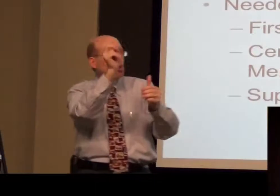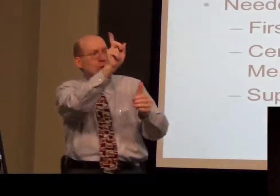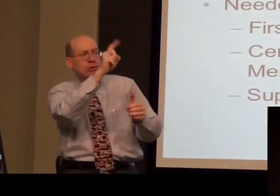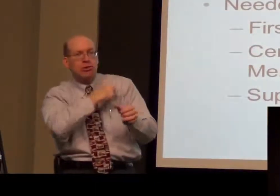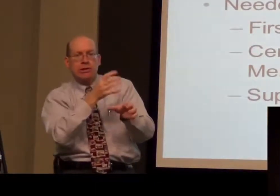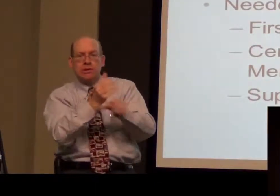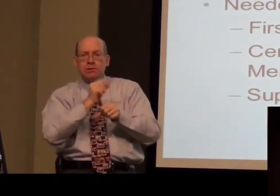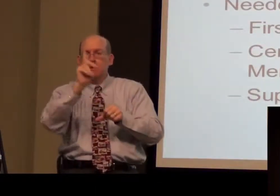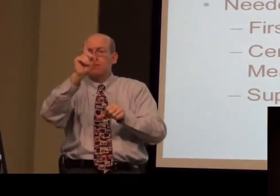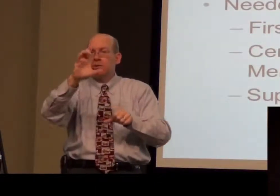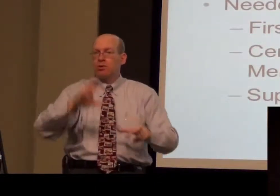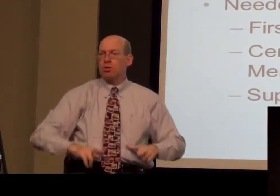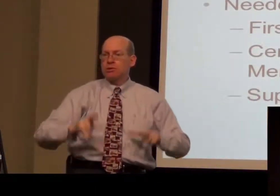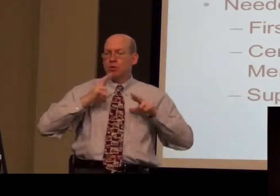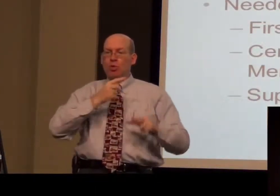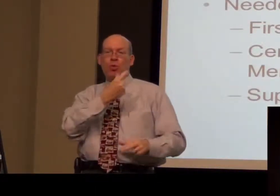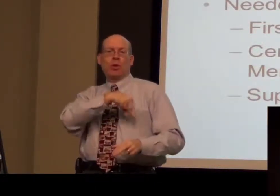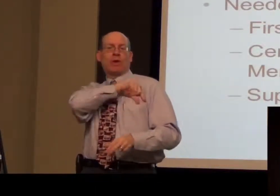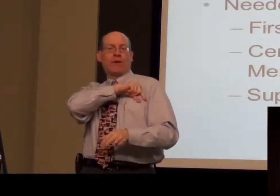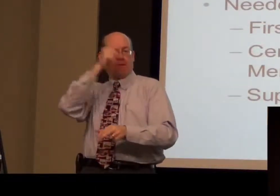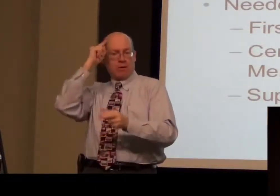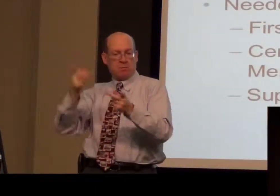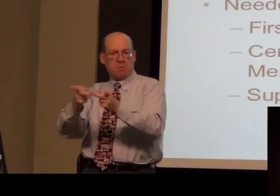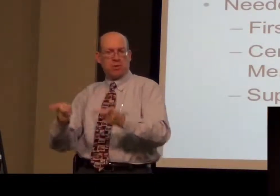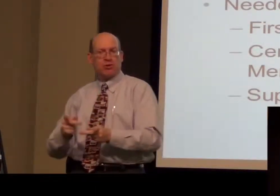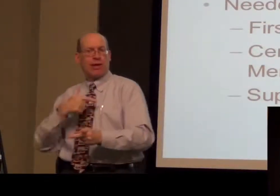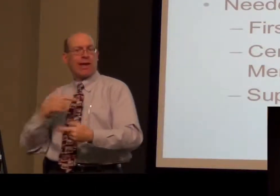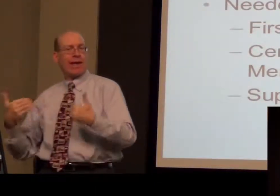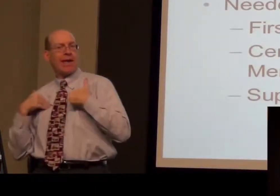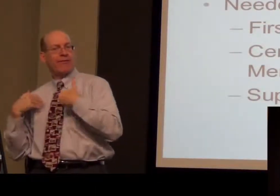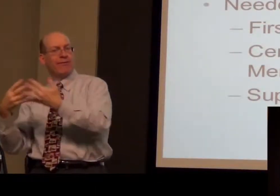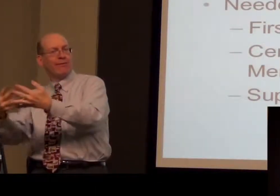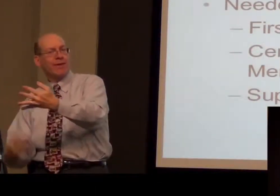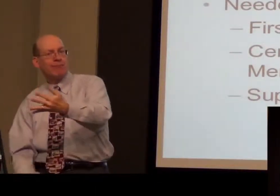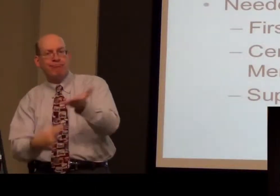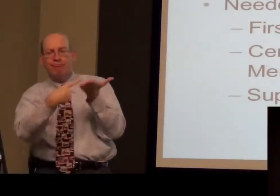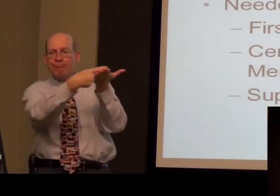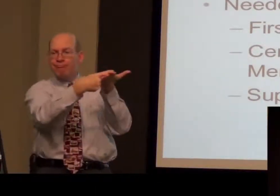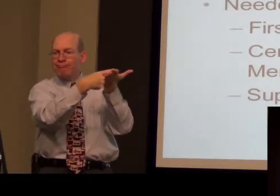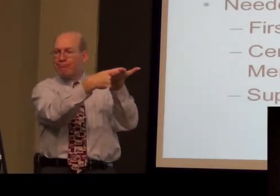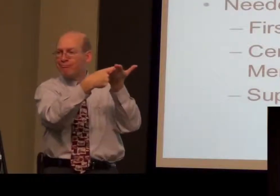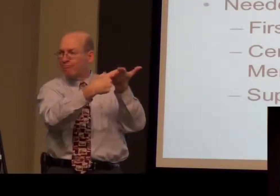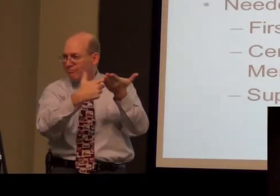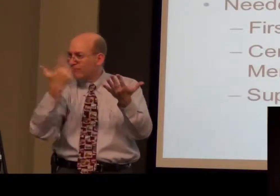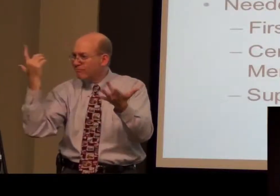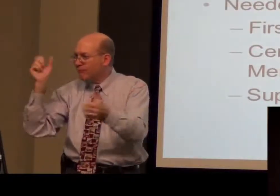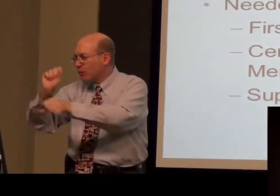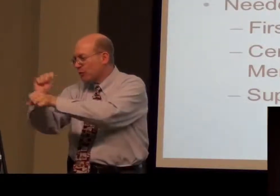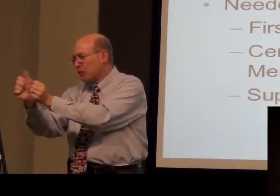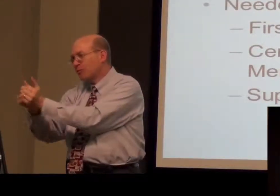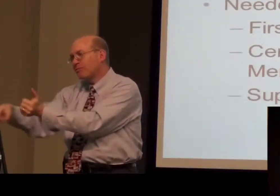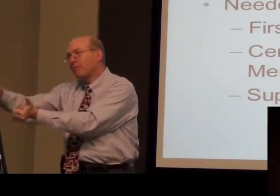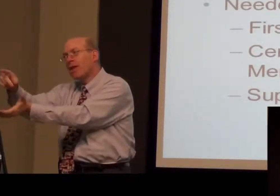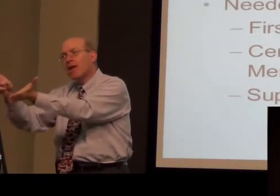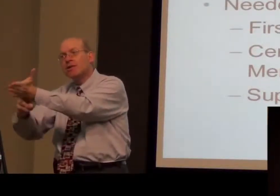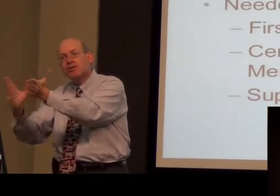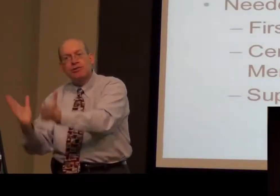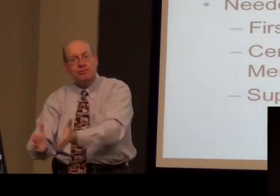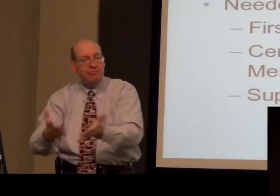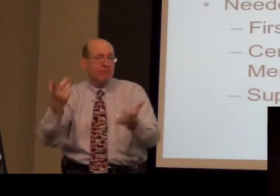and see where we could get DC residents that were qualified for those positions. And then negotiate with them, and